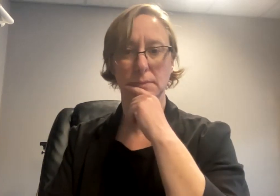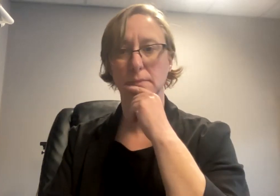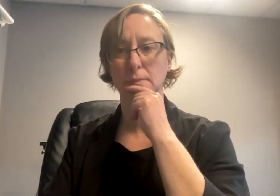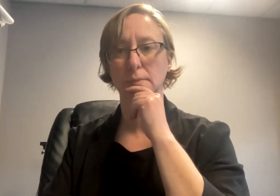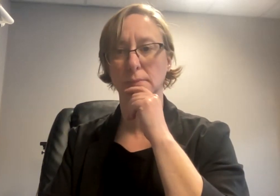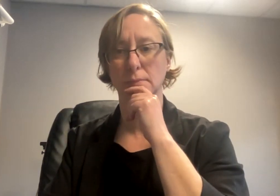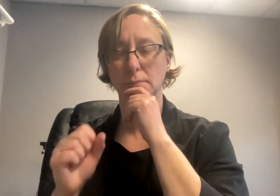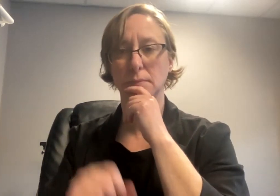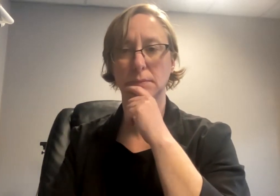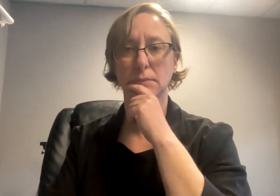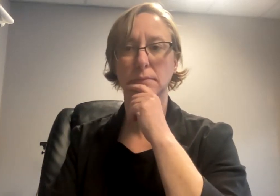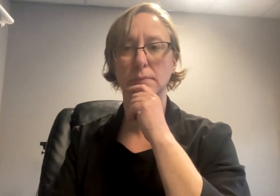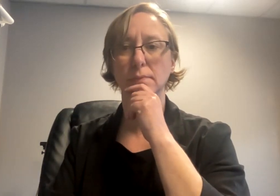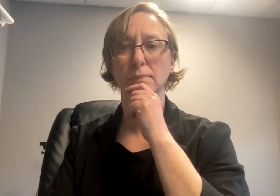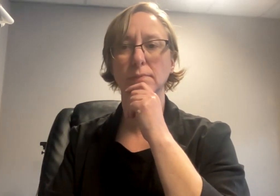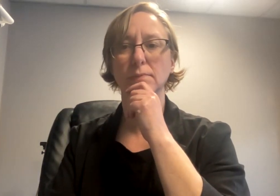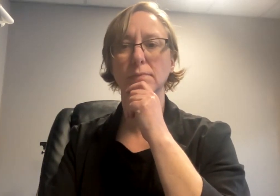on paper.